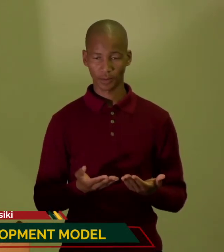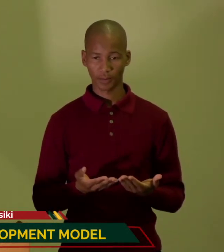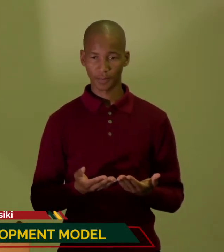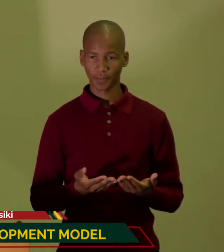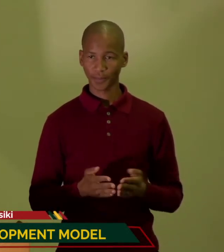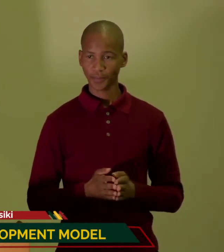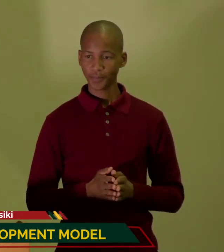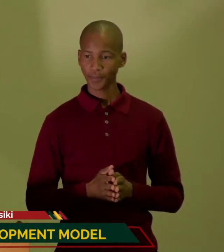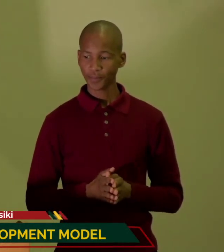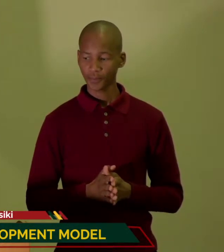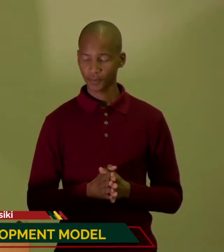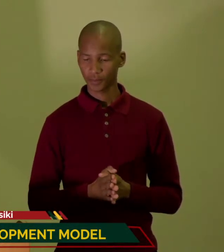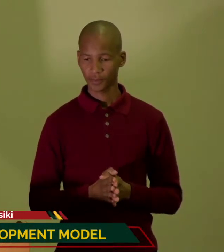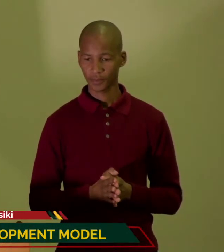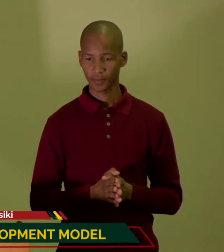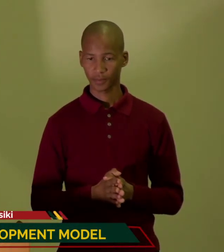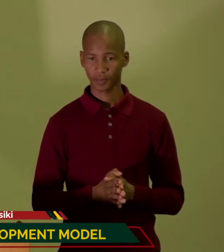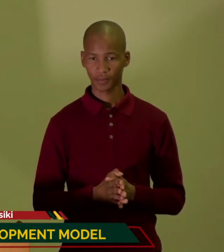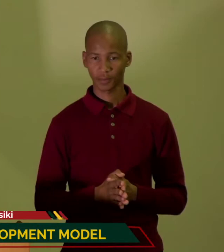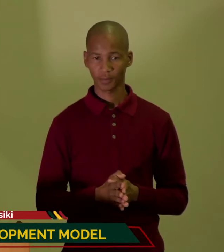we have